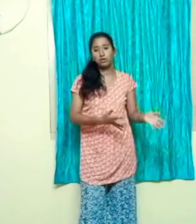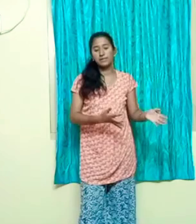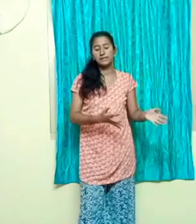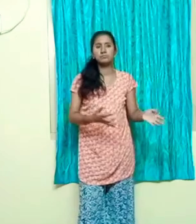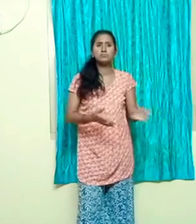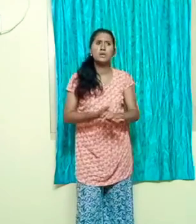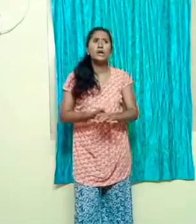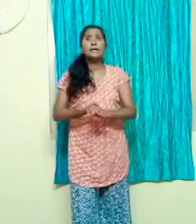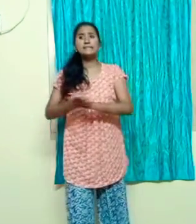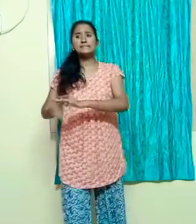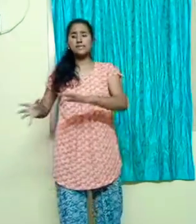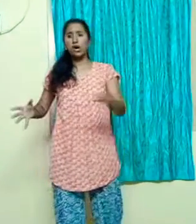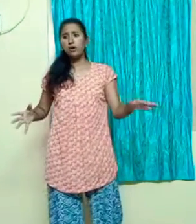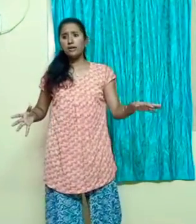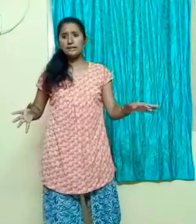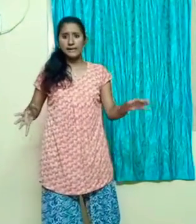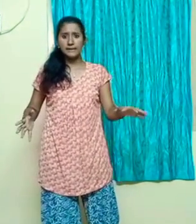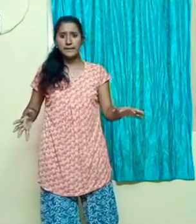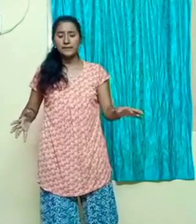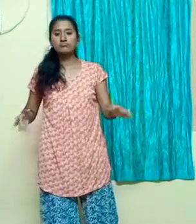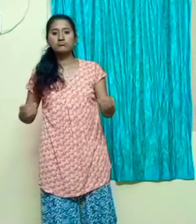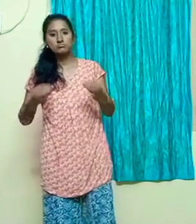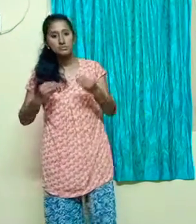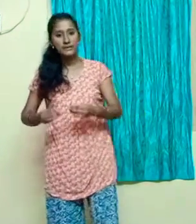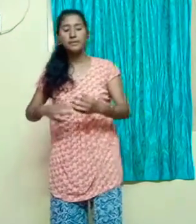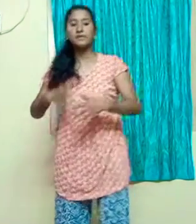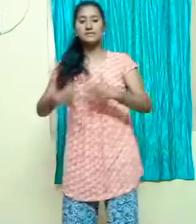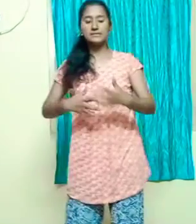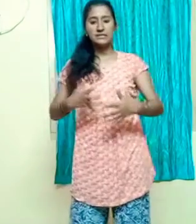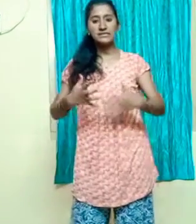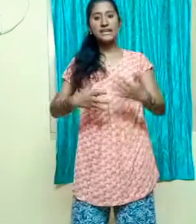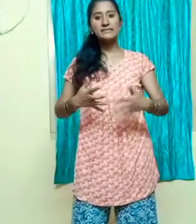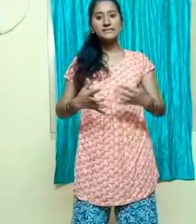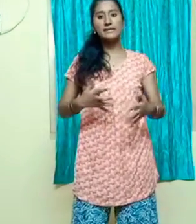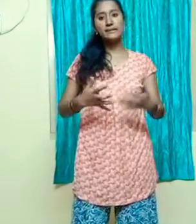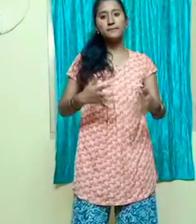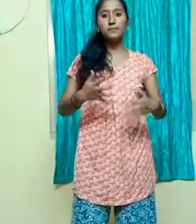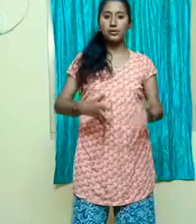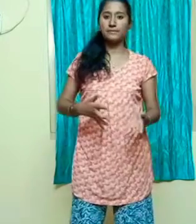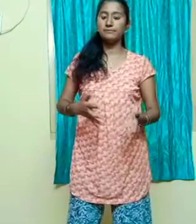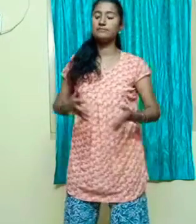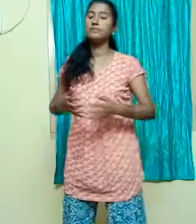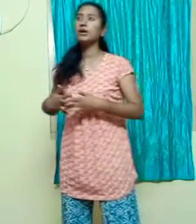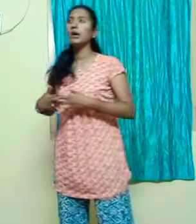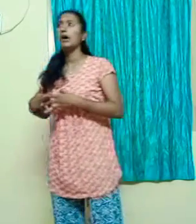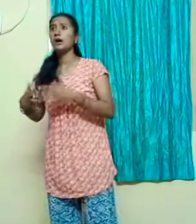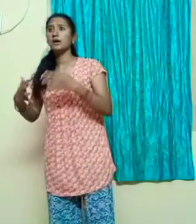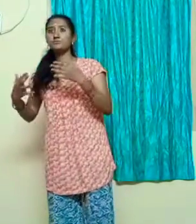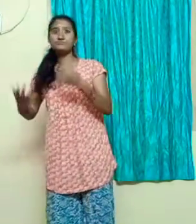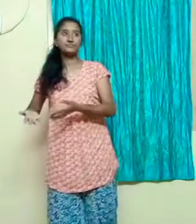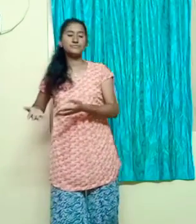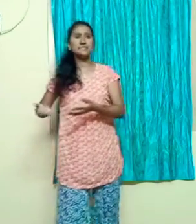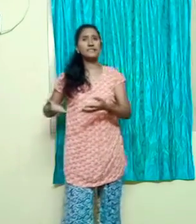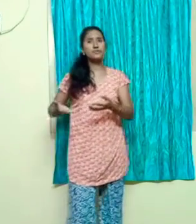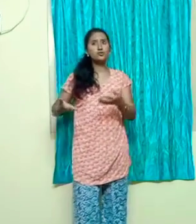document. This is all done by some changes in program. Then we go